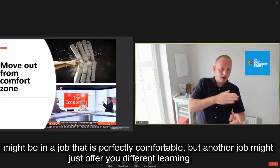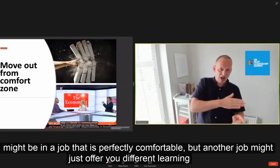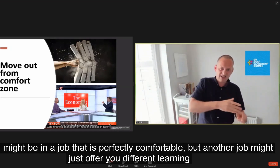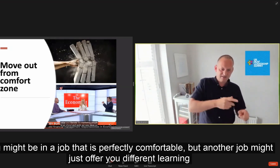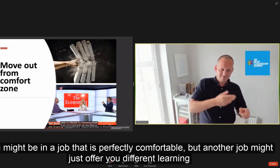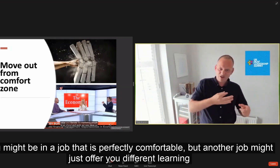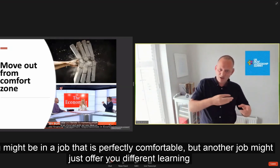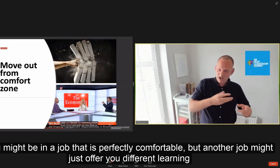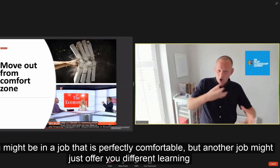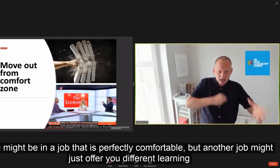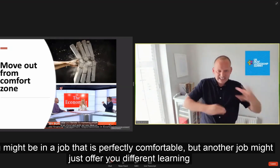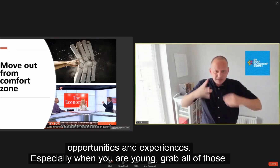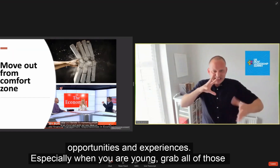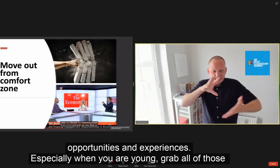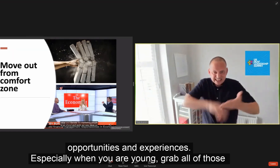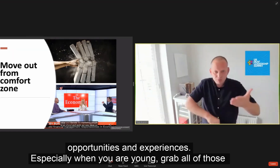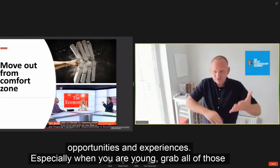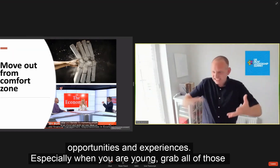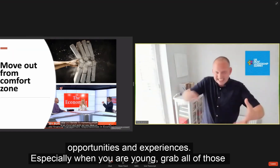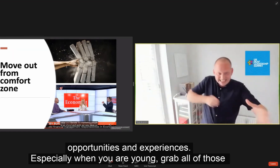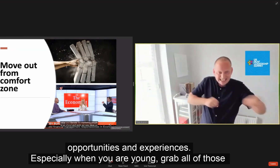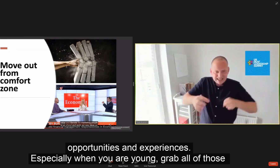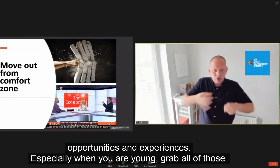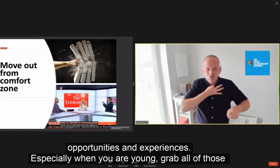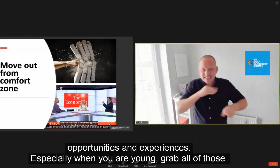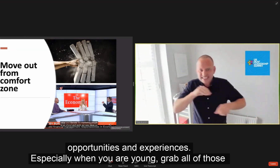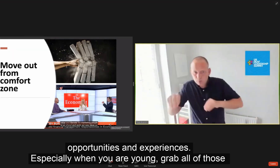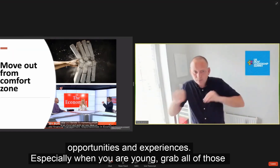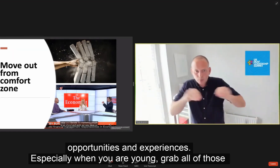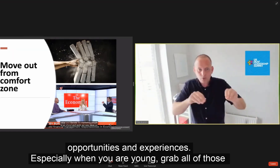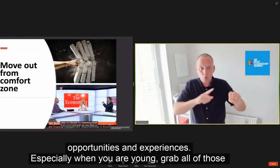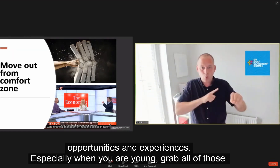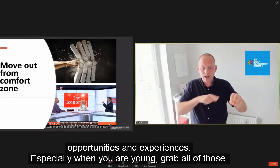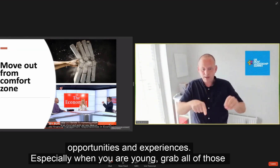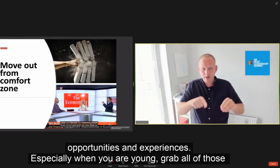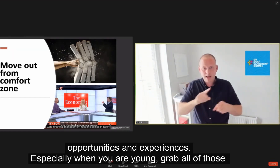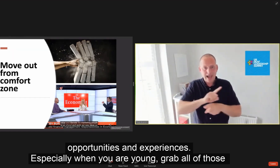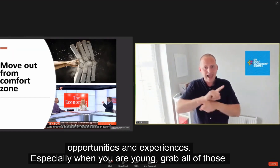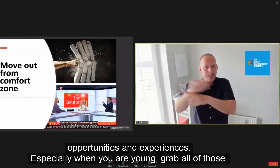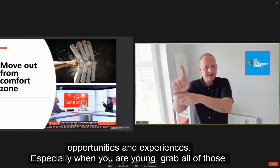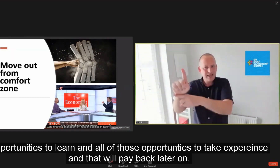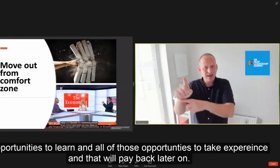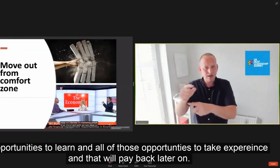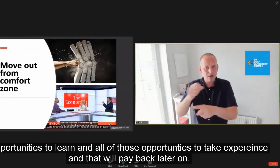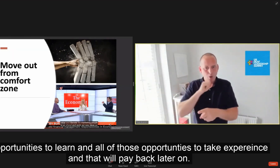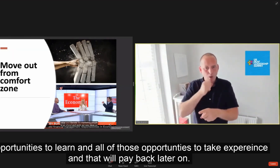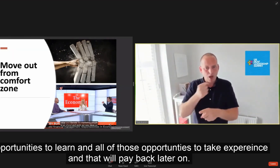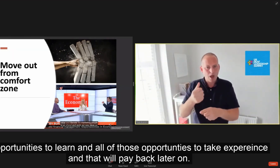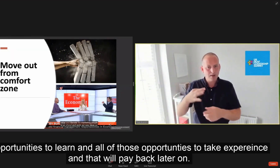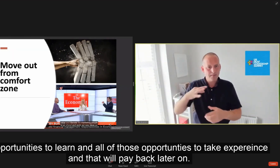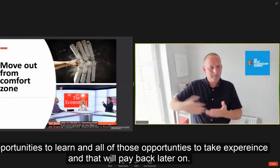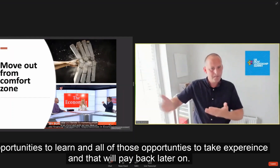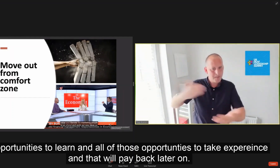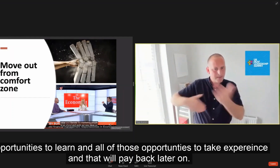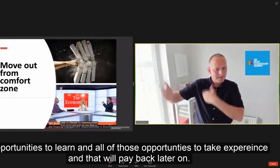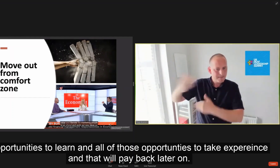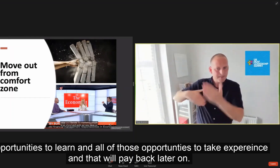different learning opportunities and experiences, especially when you're young. Grab all of those opportunities to learn and all of those opportunities to